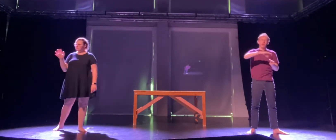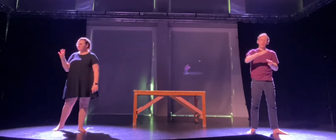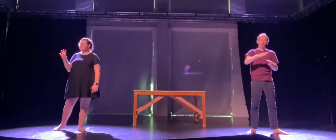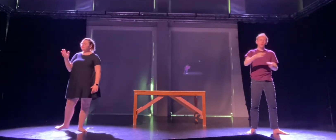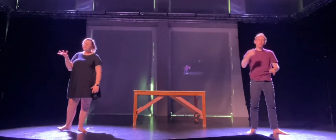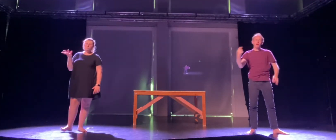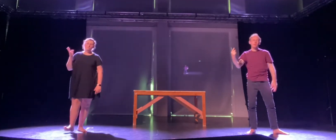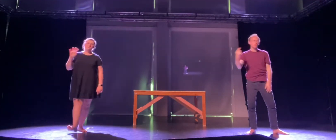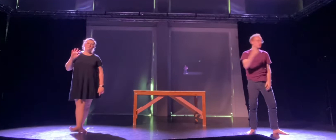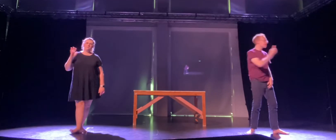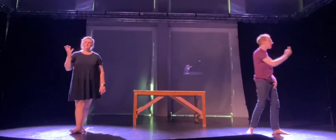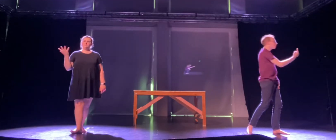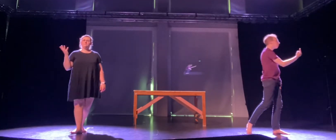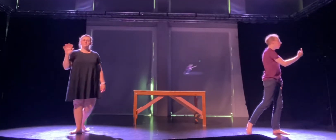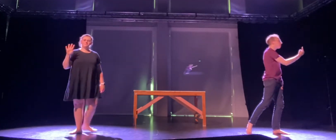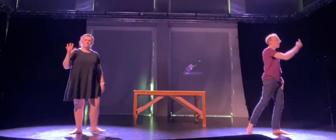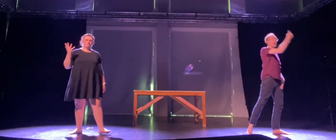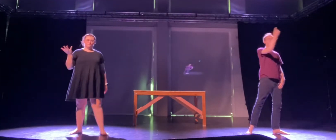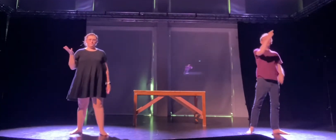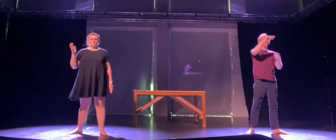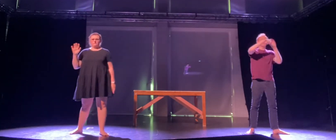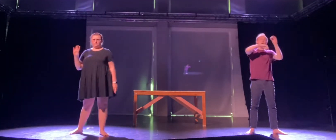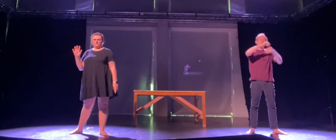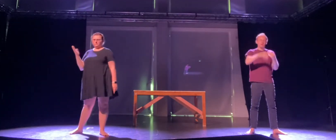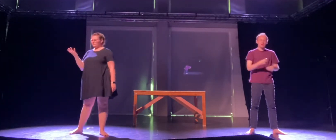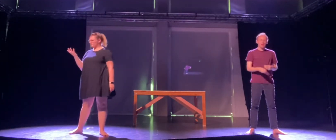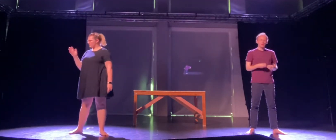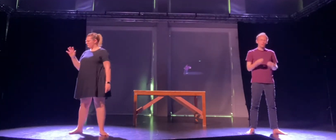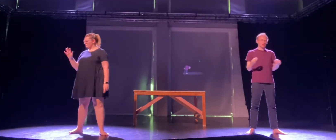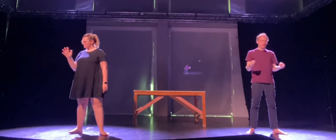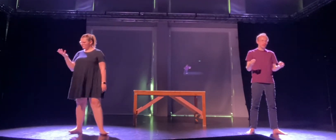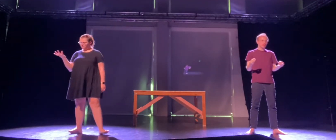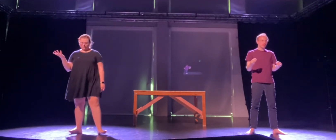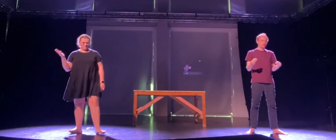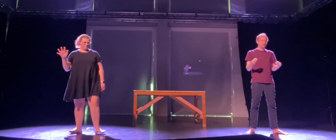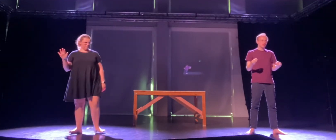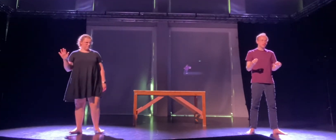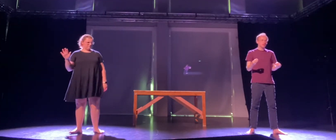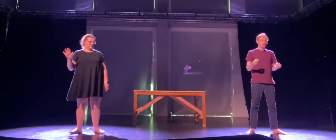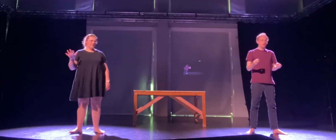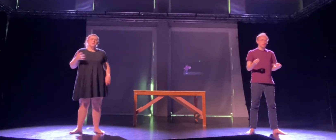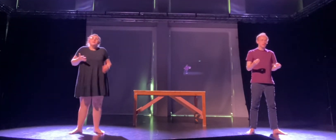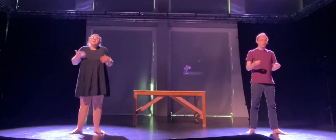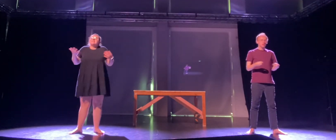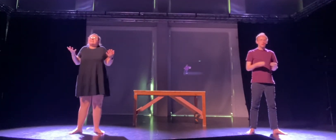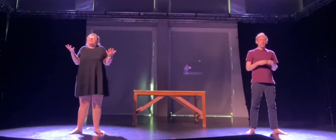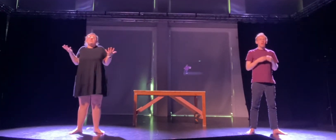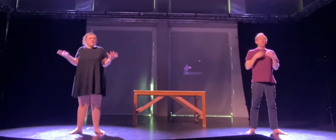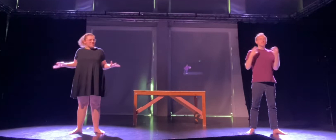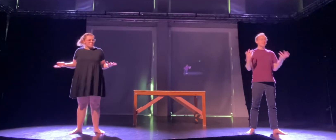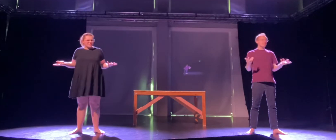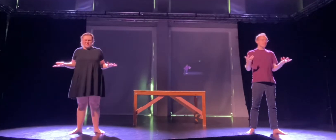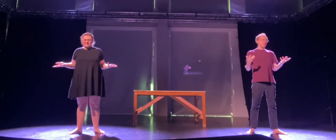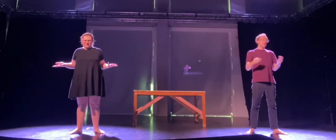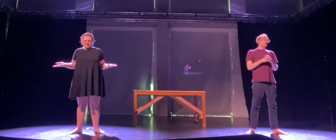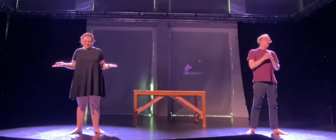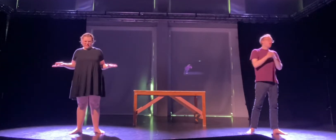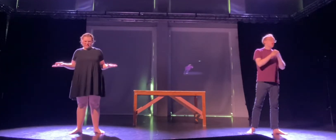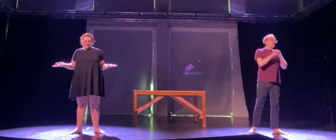hole? And if Pac-Man wants to teleport over that, how would we mark that altogether? See, I've been trying to understand science recently.